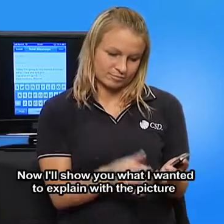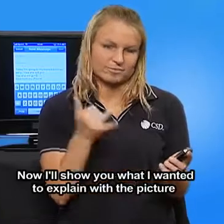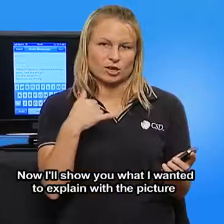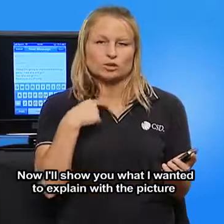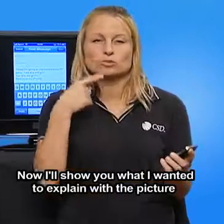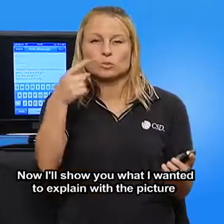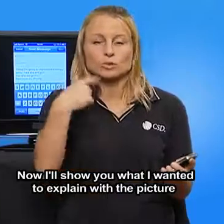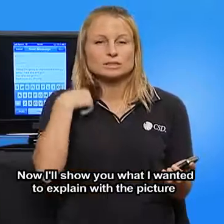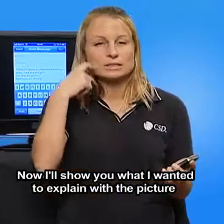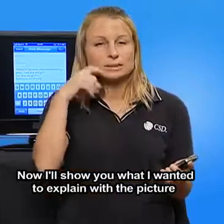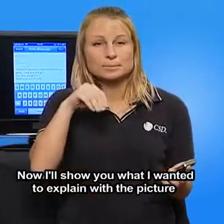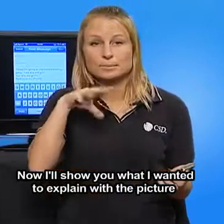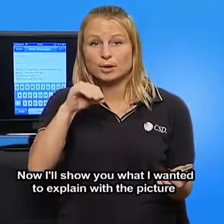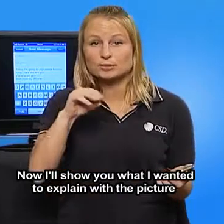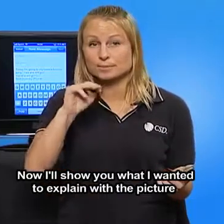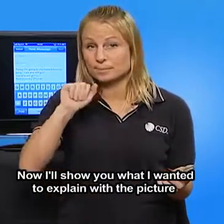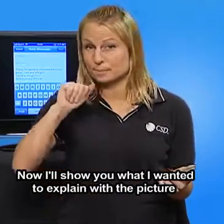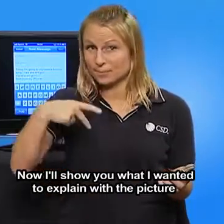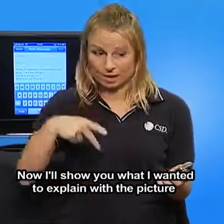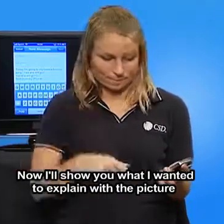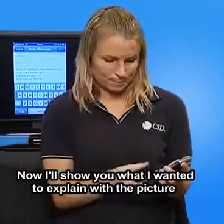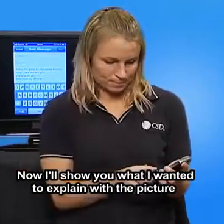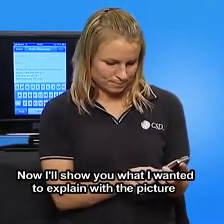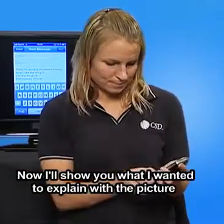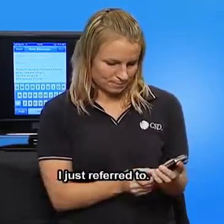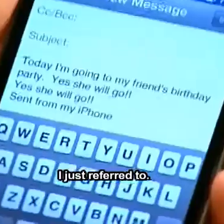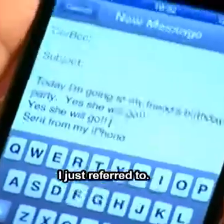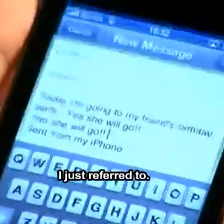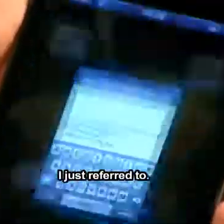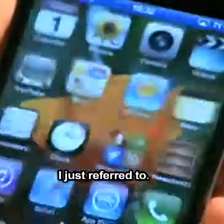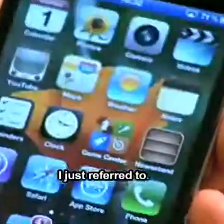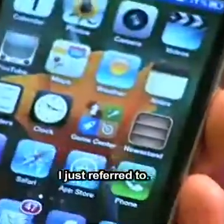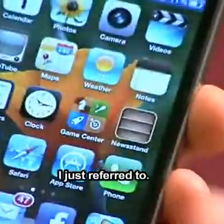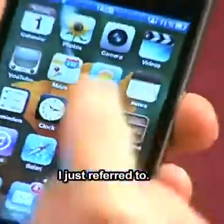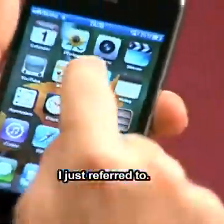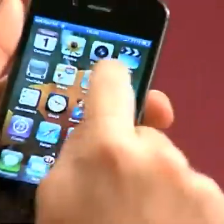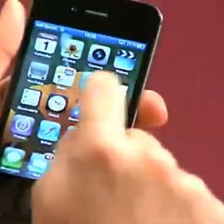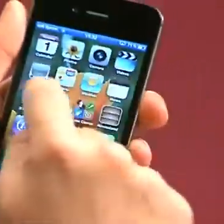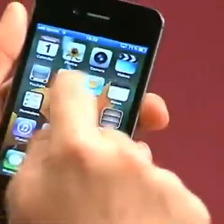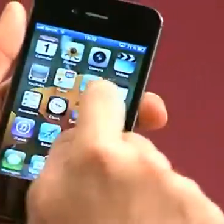Now, I'll show you what I wanted to explain with the picture I just referred to.